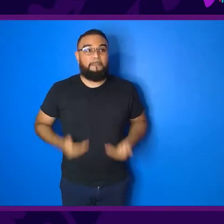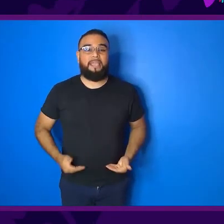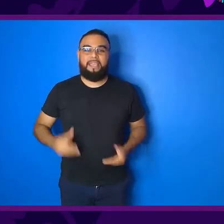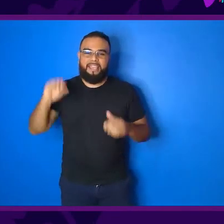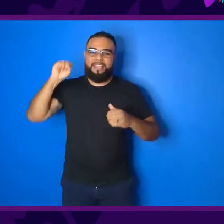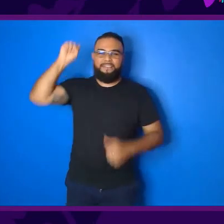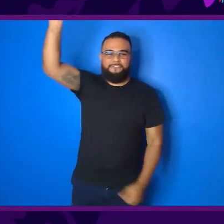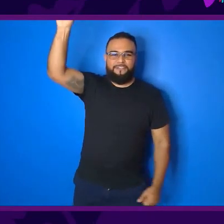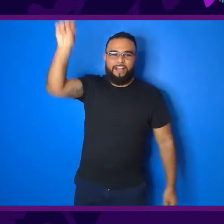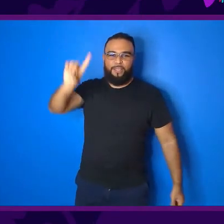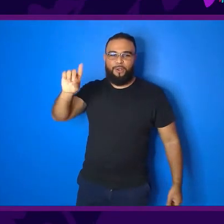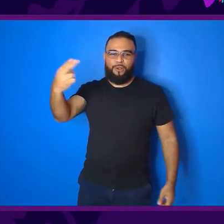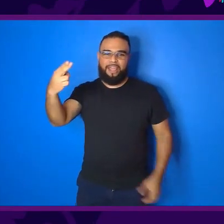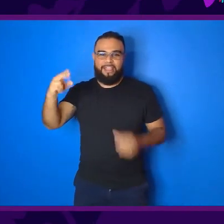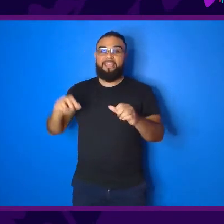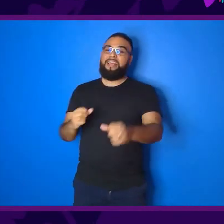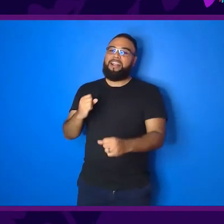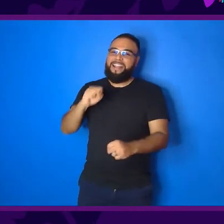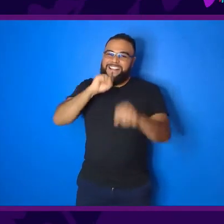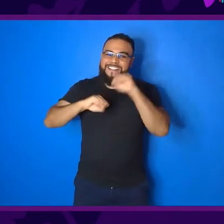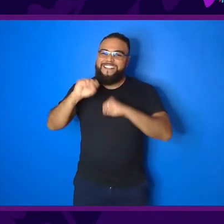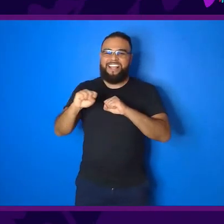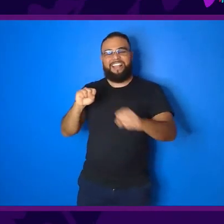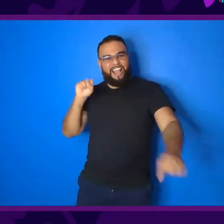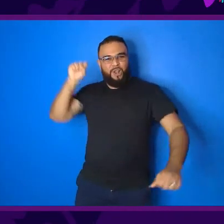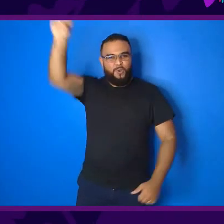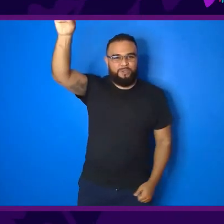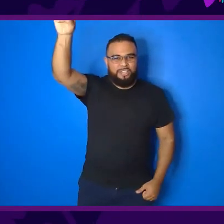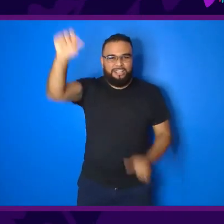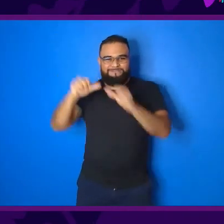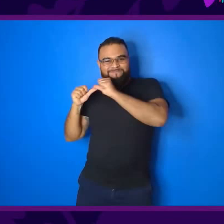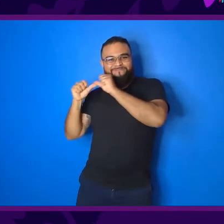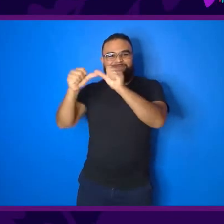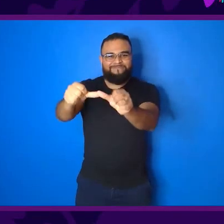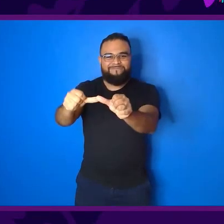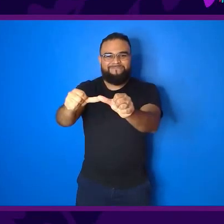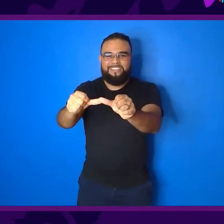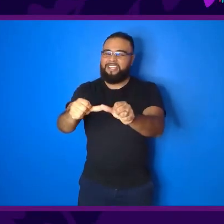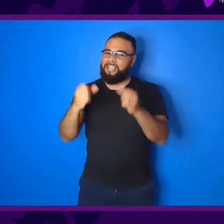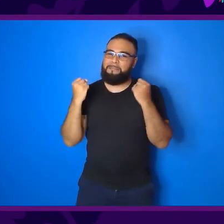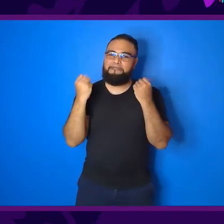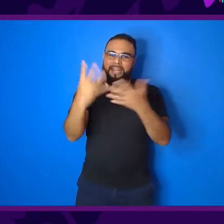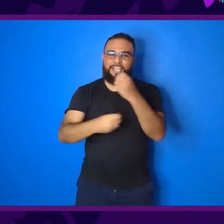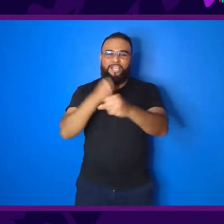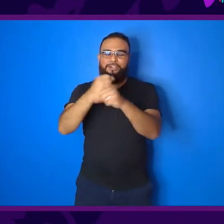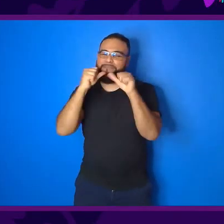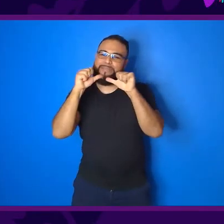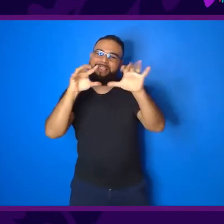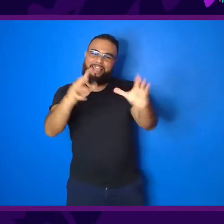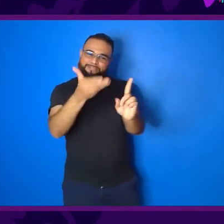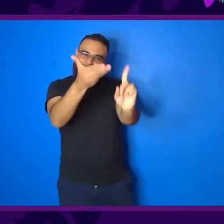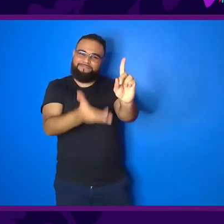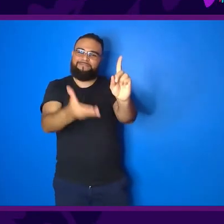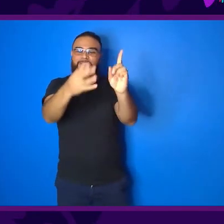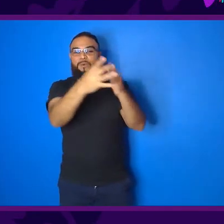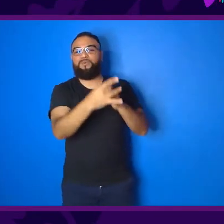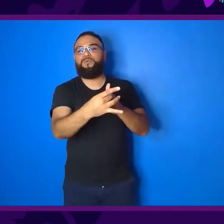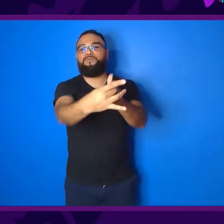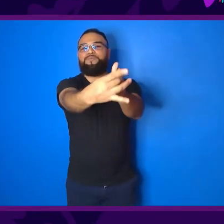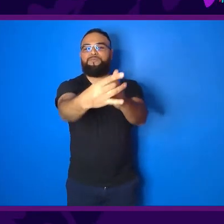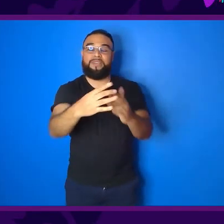viva la lucha y que te tengamos muchísimos años más para que nos enseñes el camino. Feliz cumpleaños,